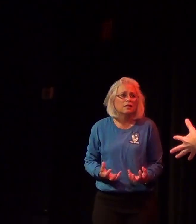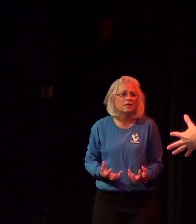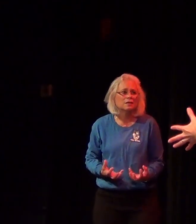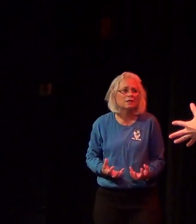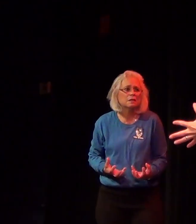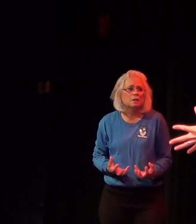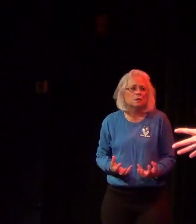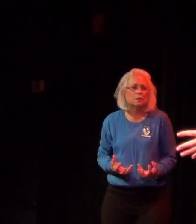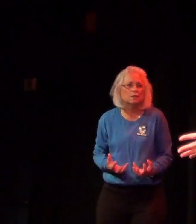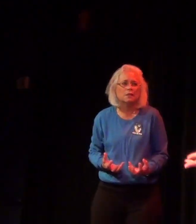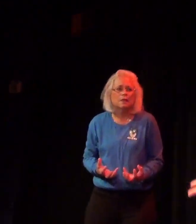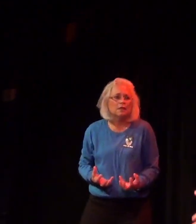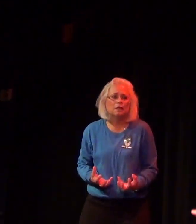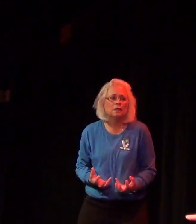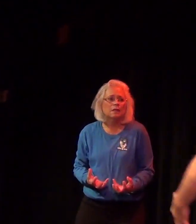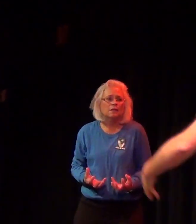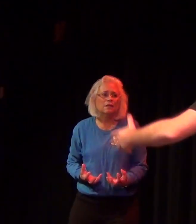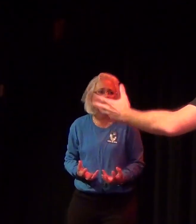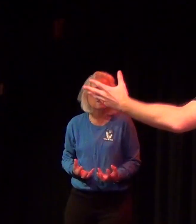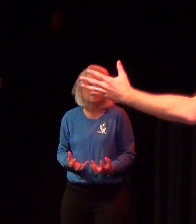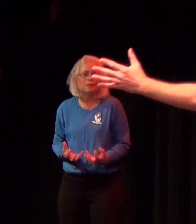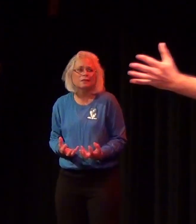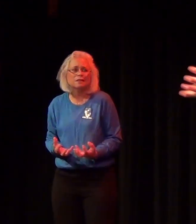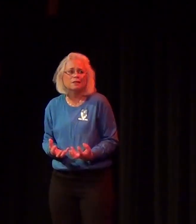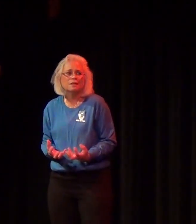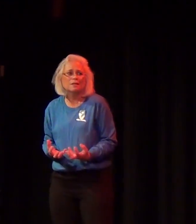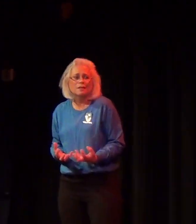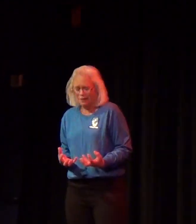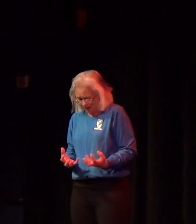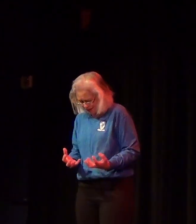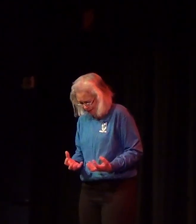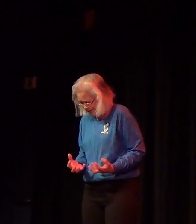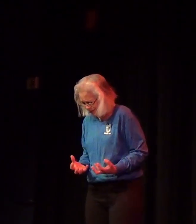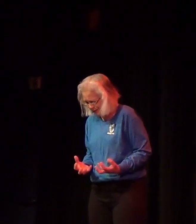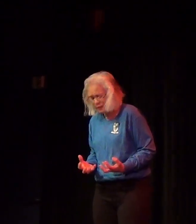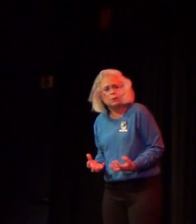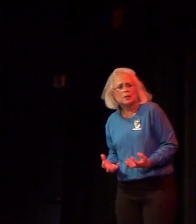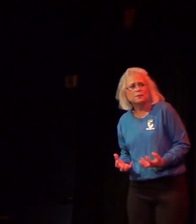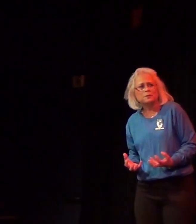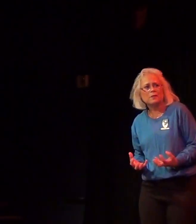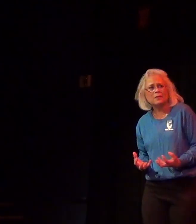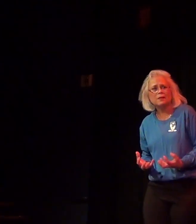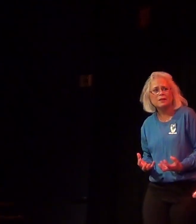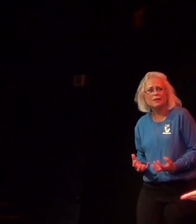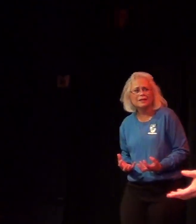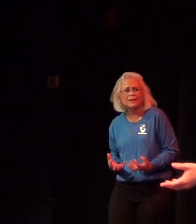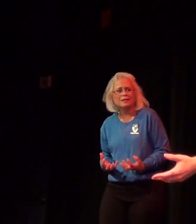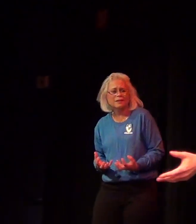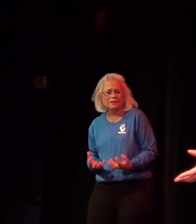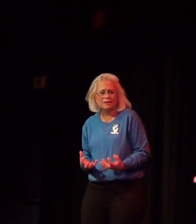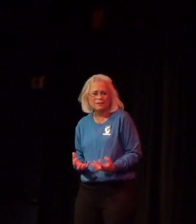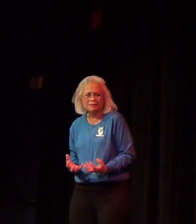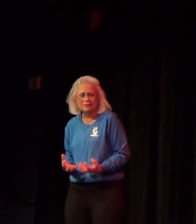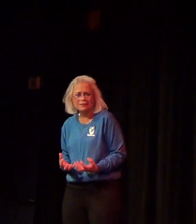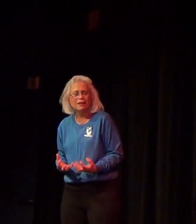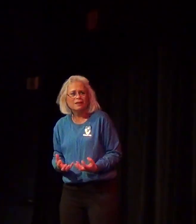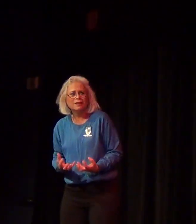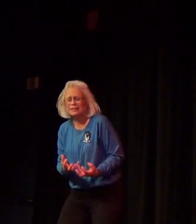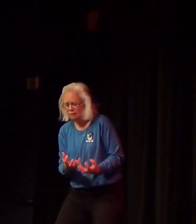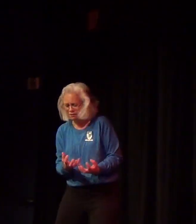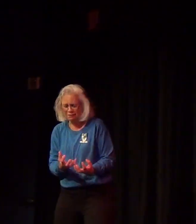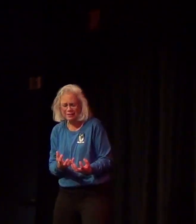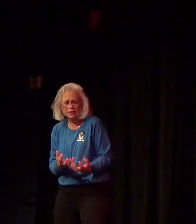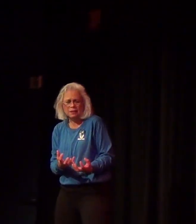know. You couldn't get rid of old Galaxon. Bowl me over, Captain. Do